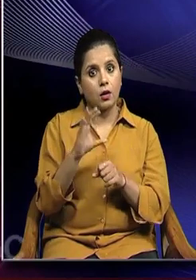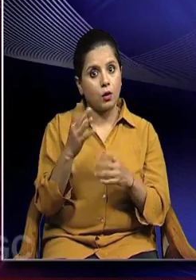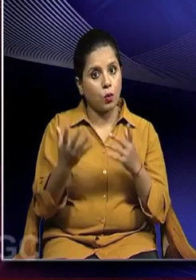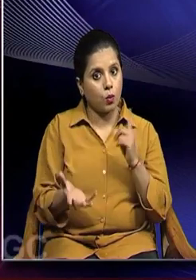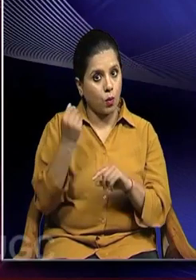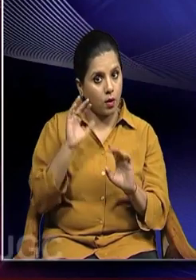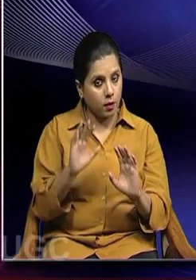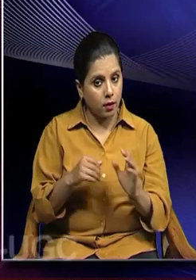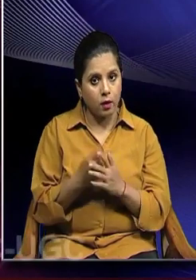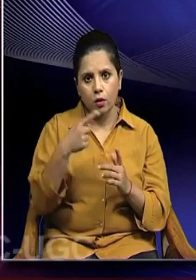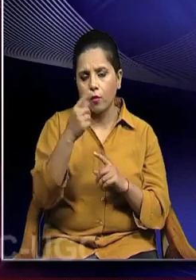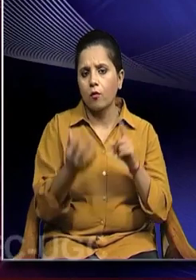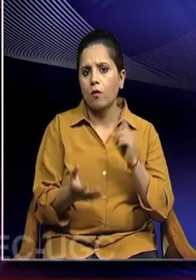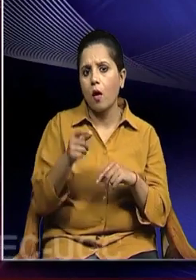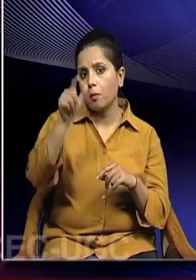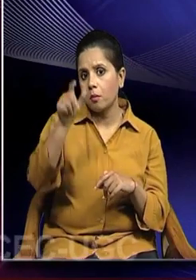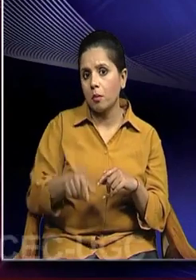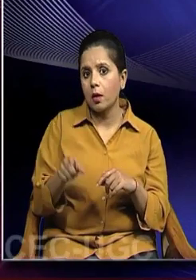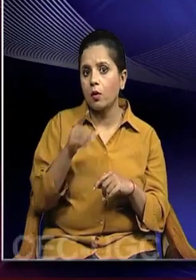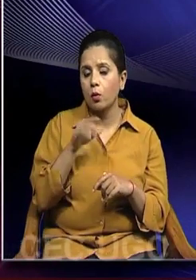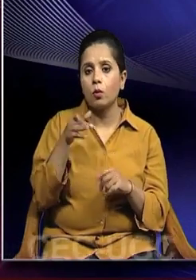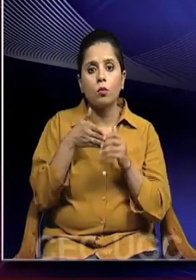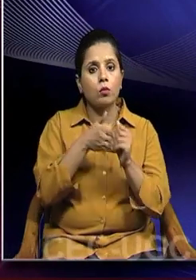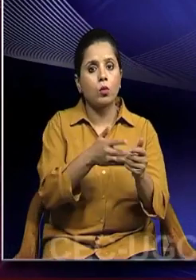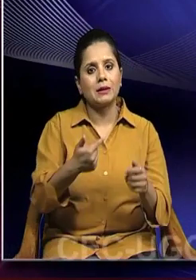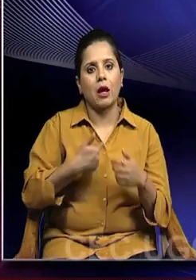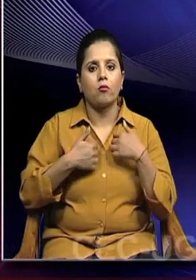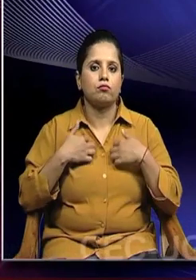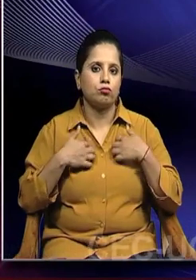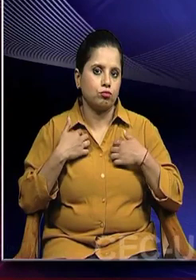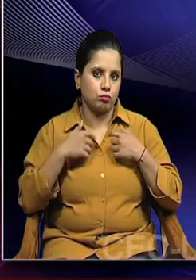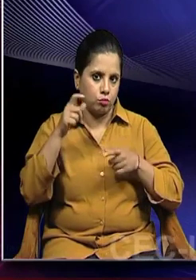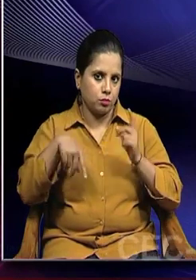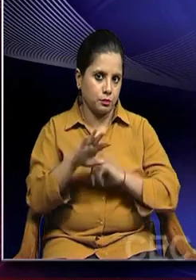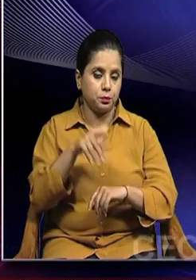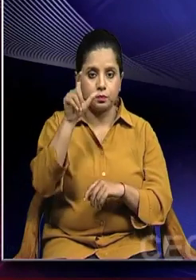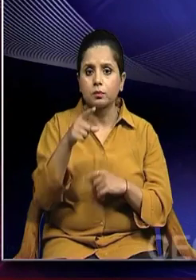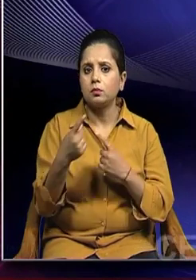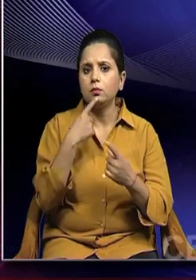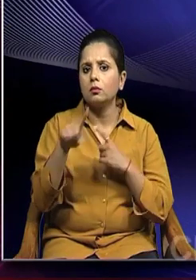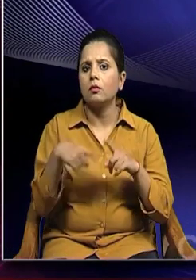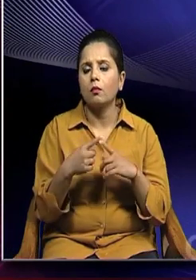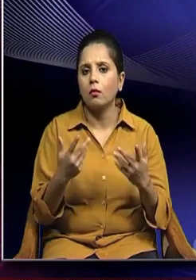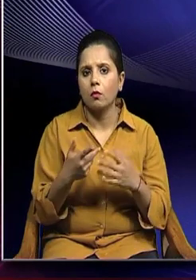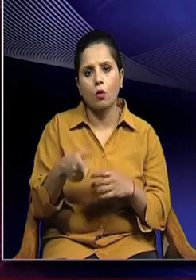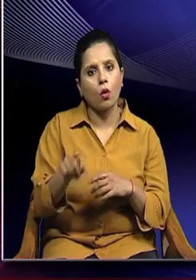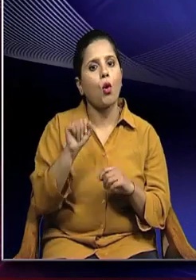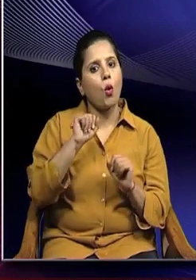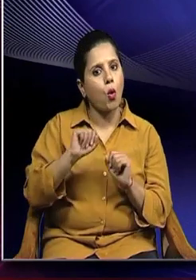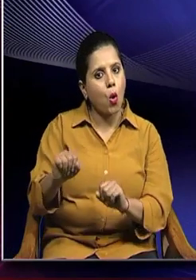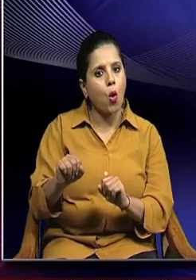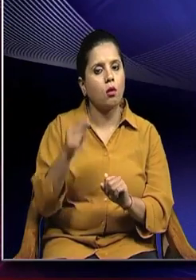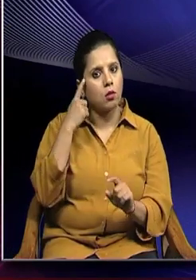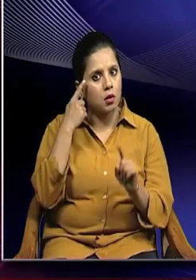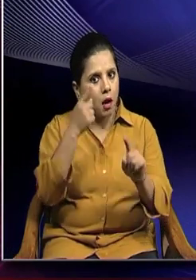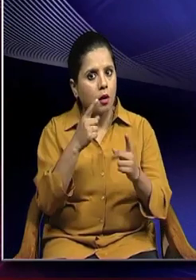find that the individual is purely driven by self-interest. The person will talk about his or her own